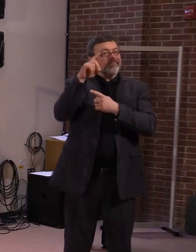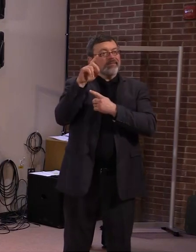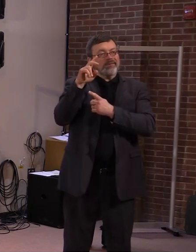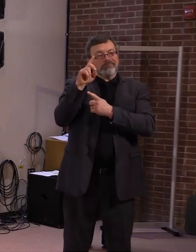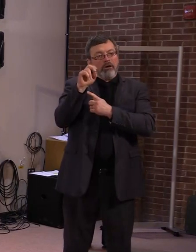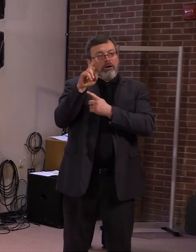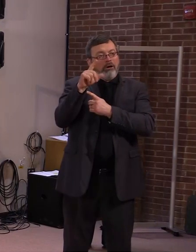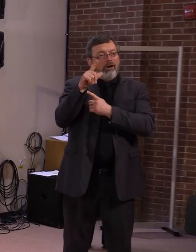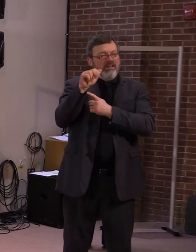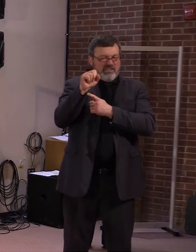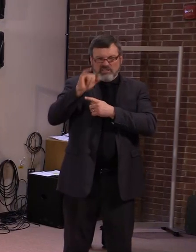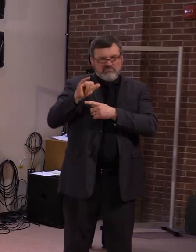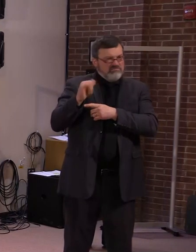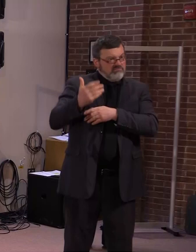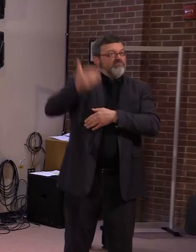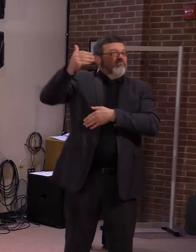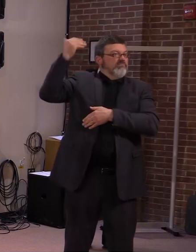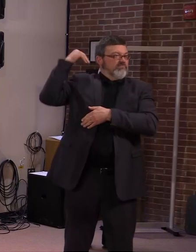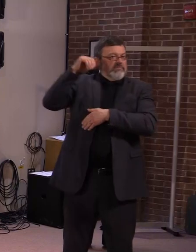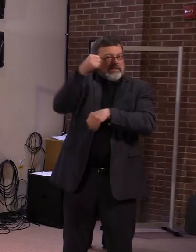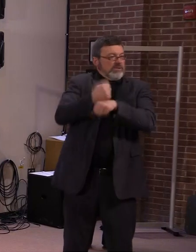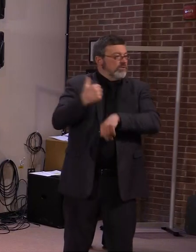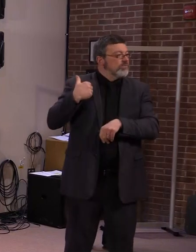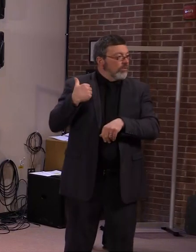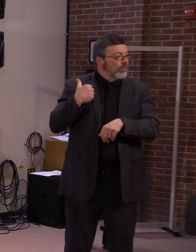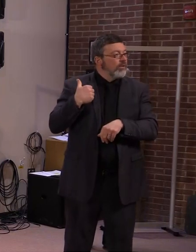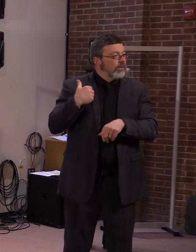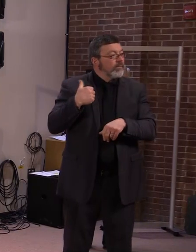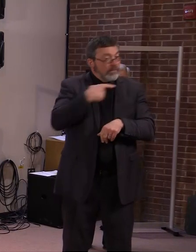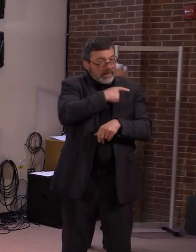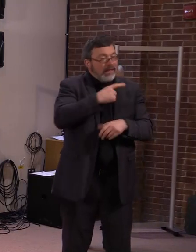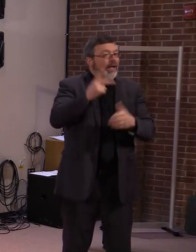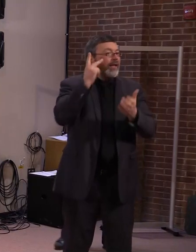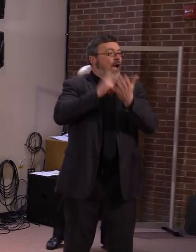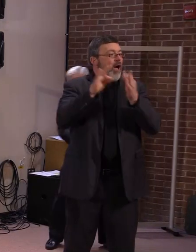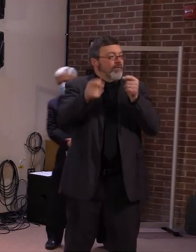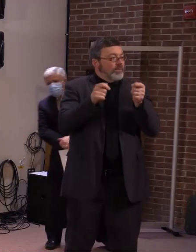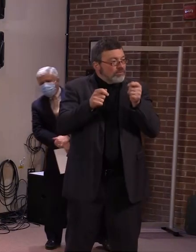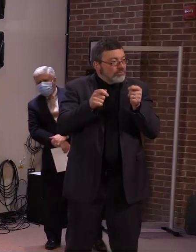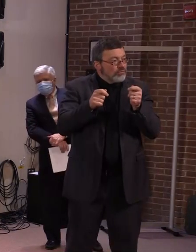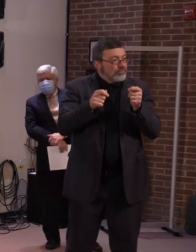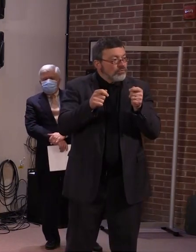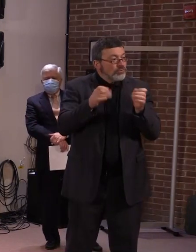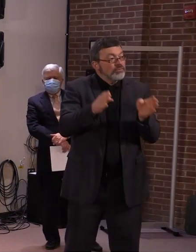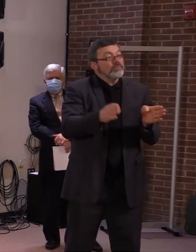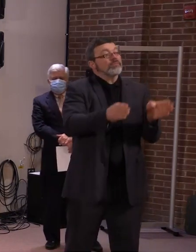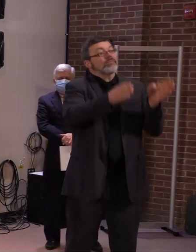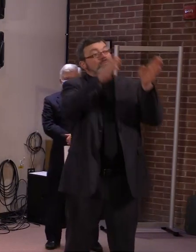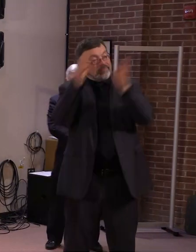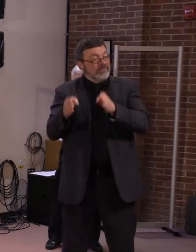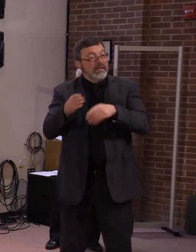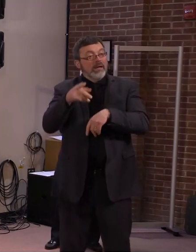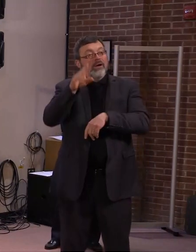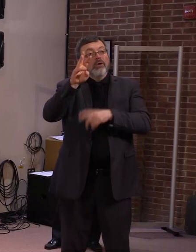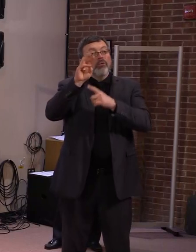that, after graduating from Woodstock High School, Mike served in the military as a Navy